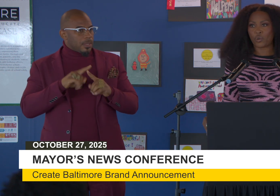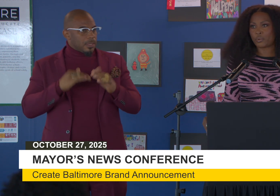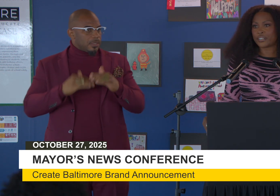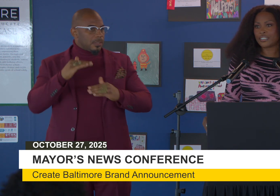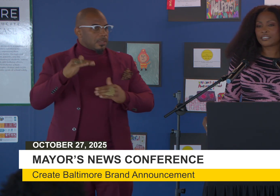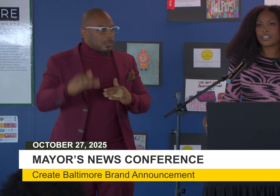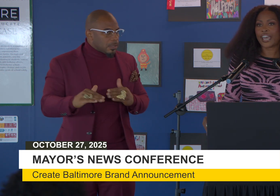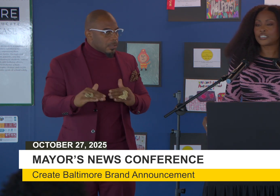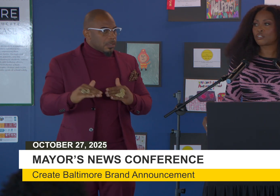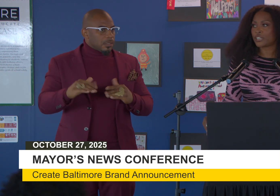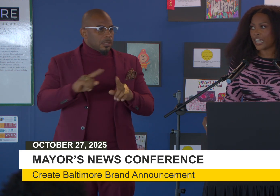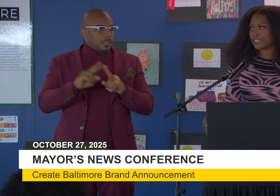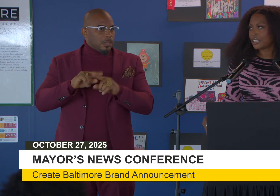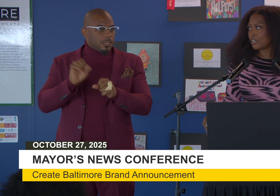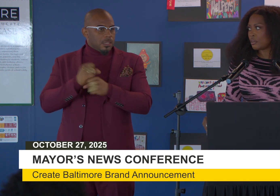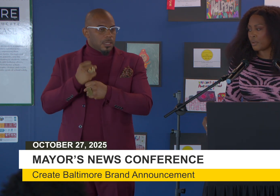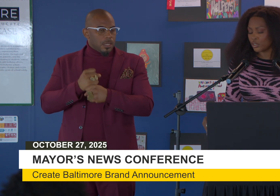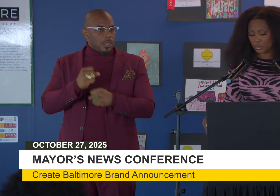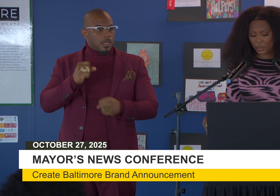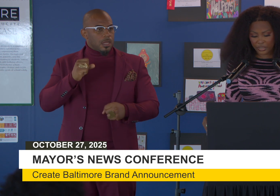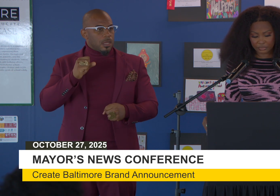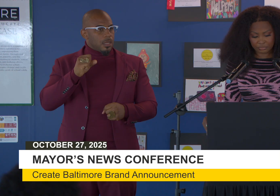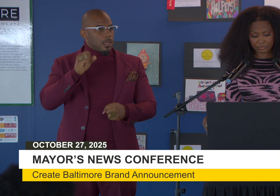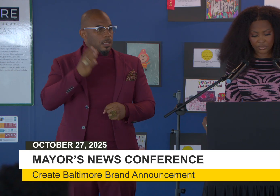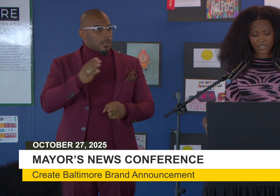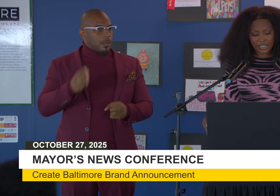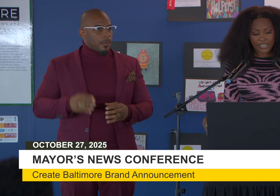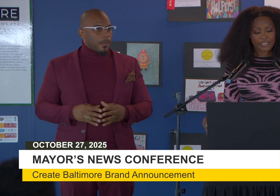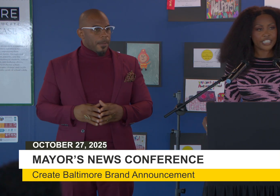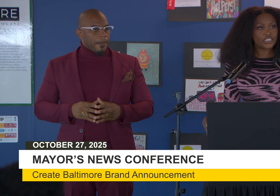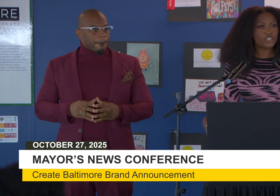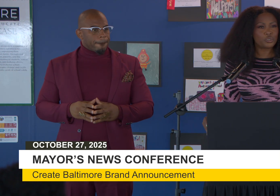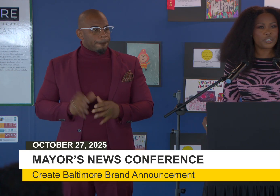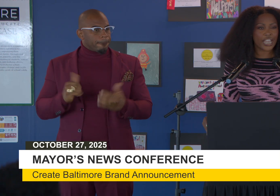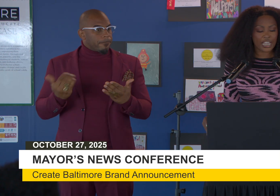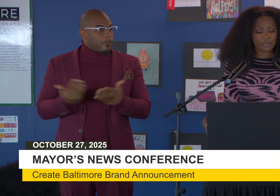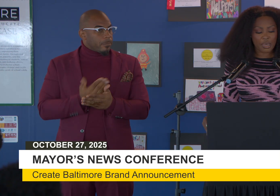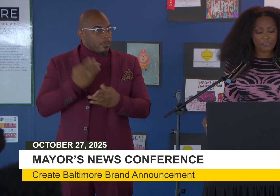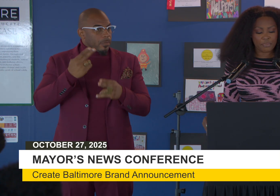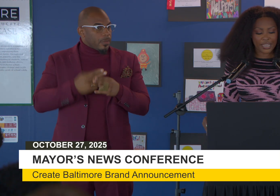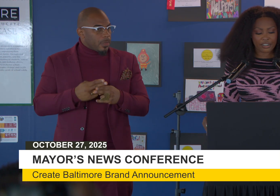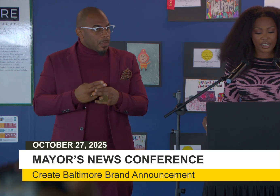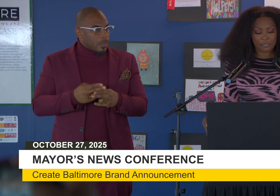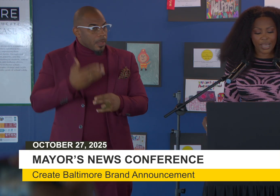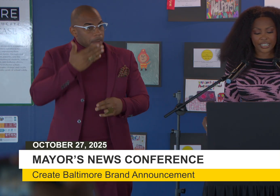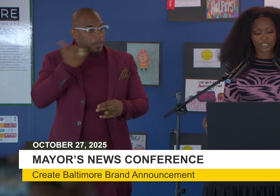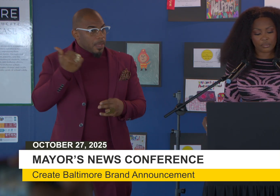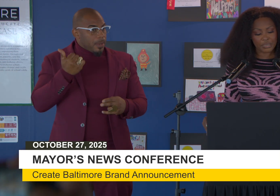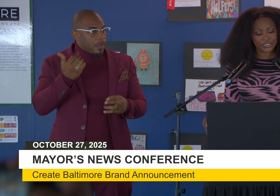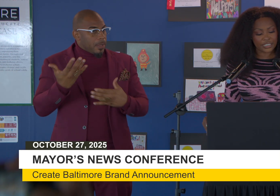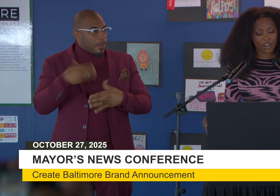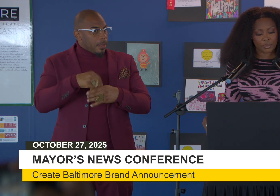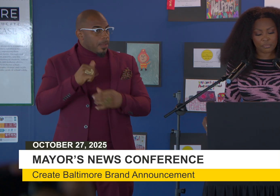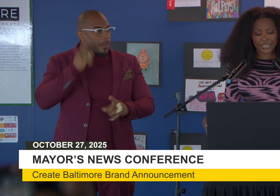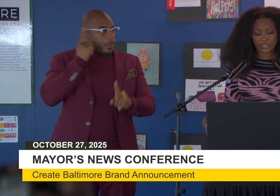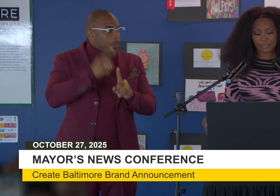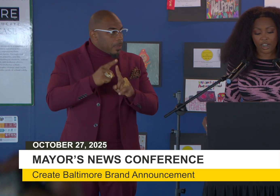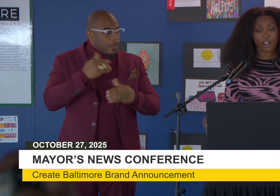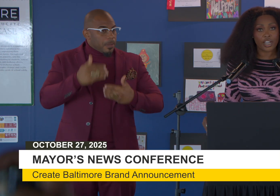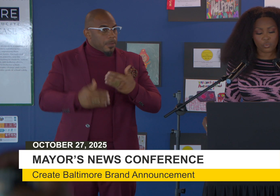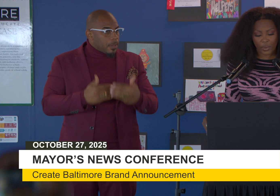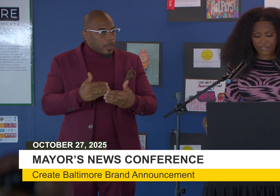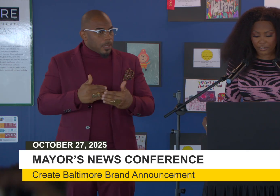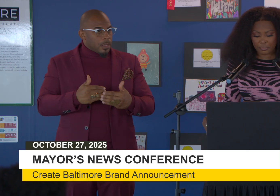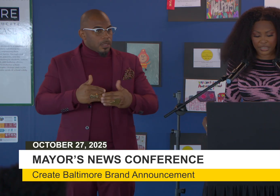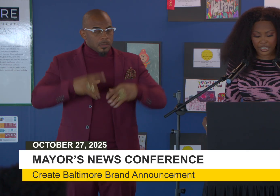stepping forward as Create Baltimore. This new name better embodies our mission, our momentum, and